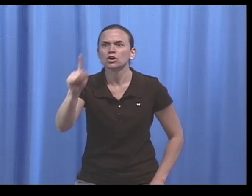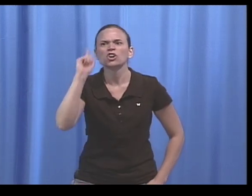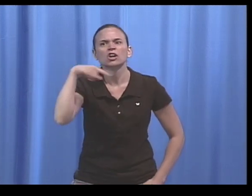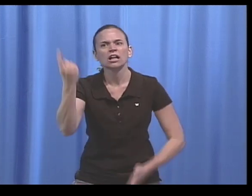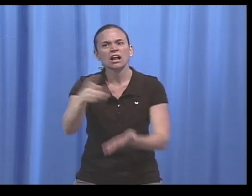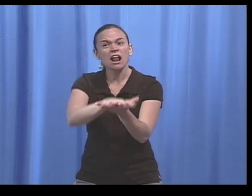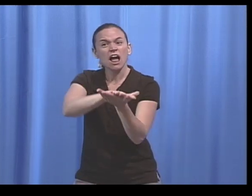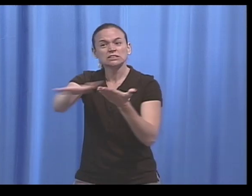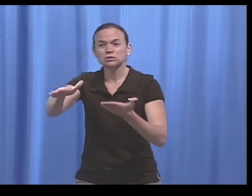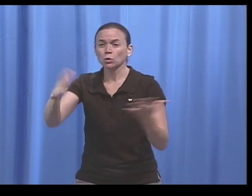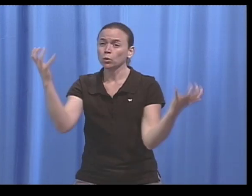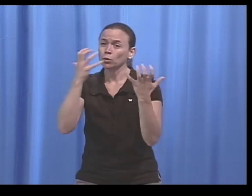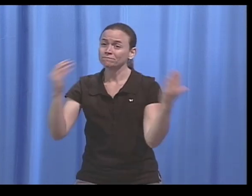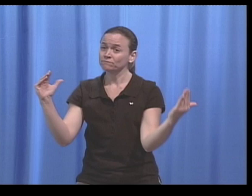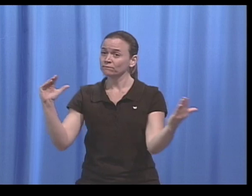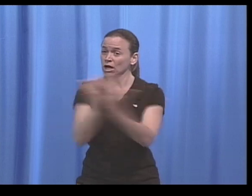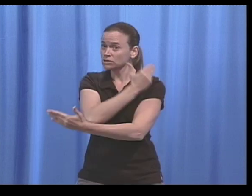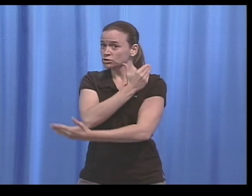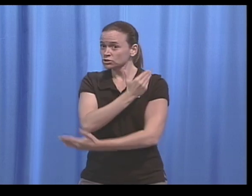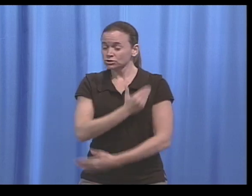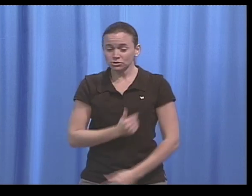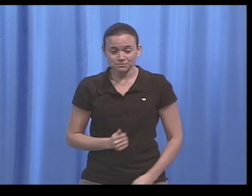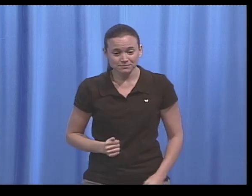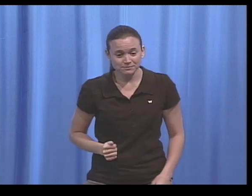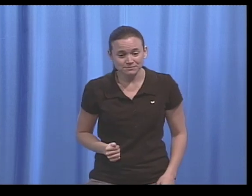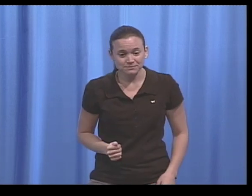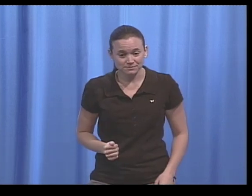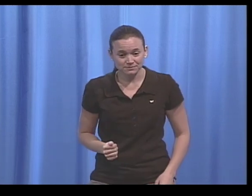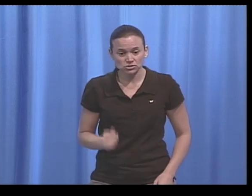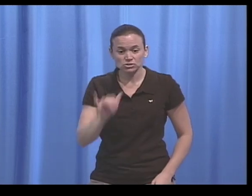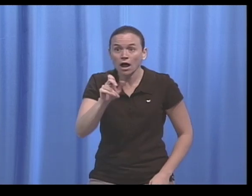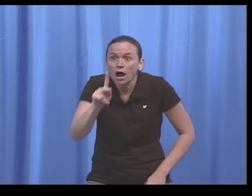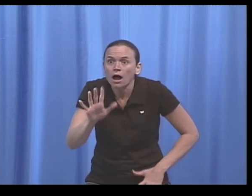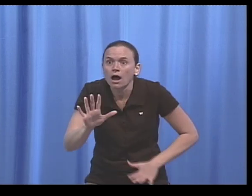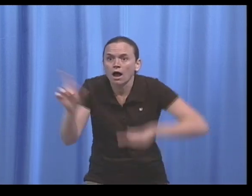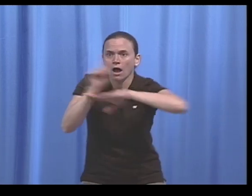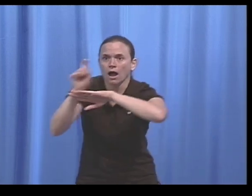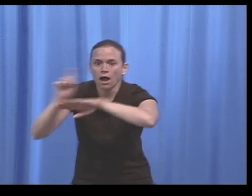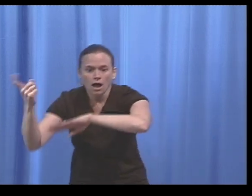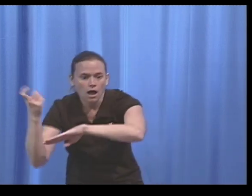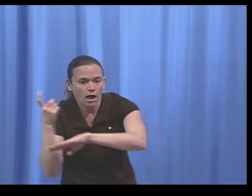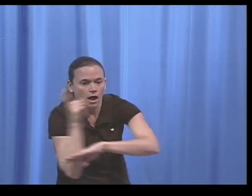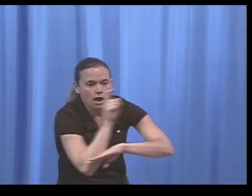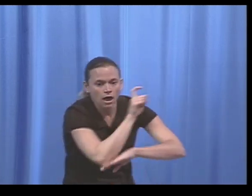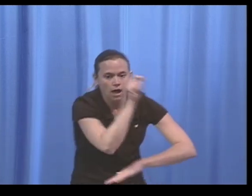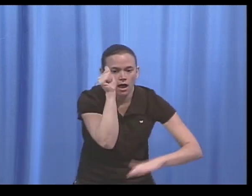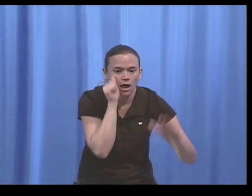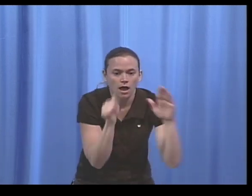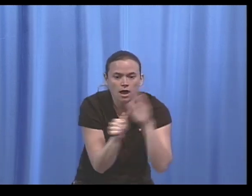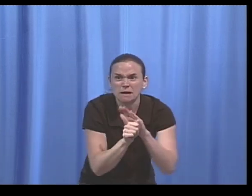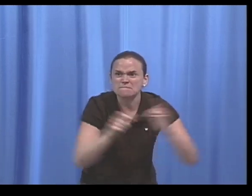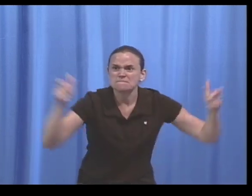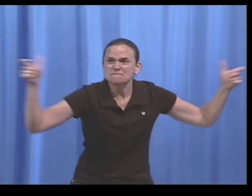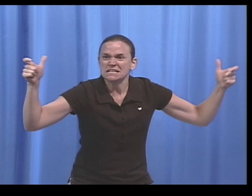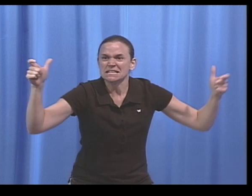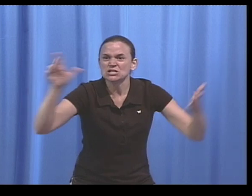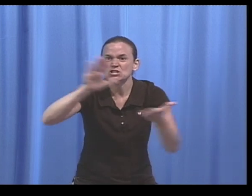and you look nice and fresh." As Jack hid in a